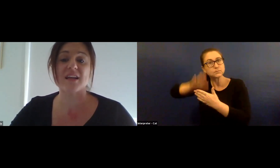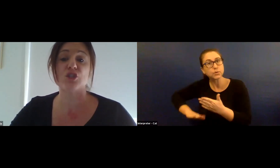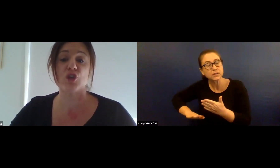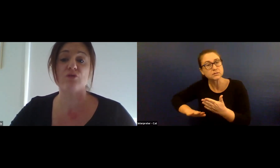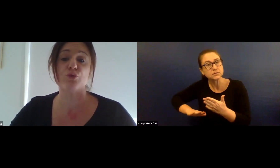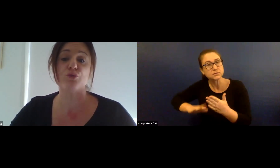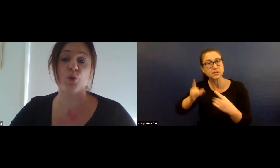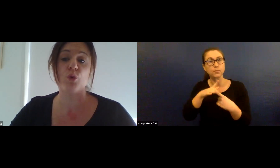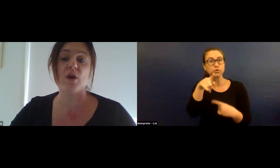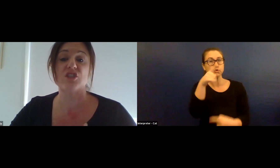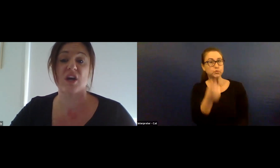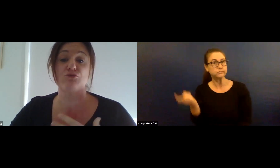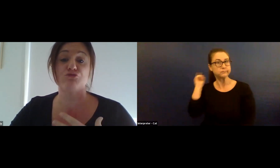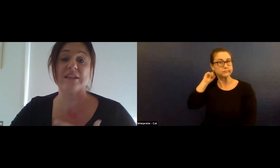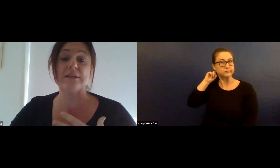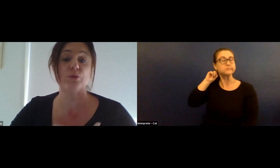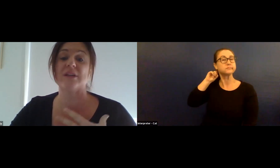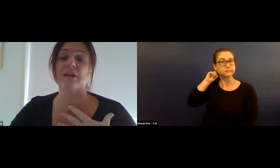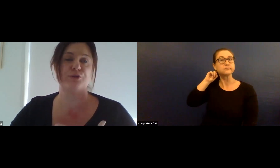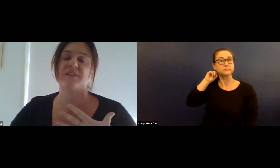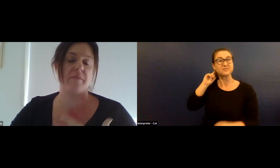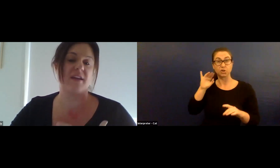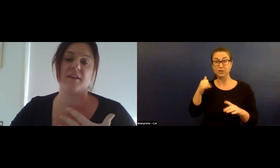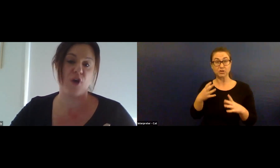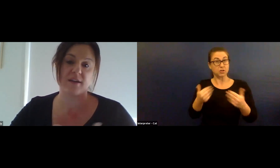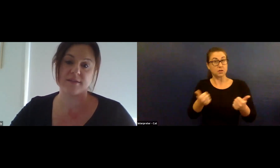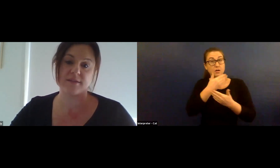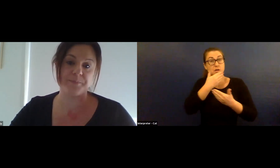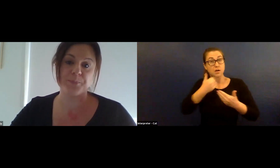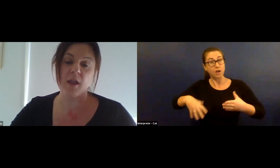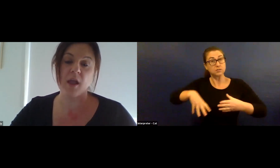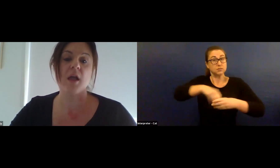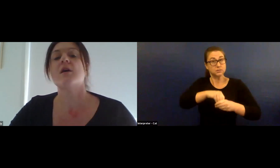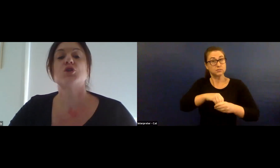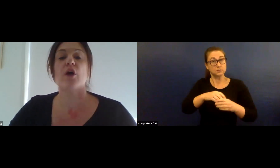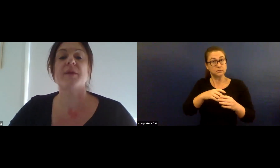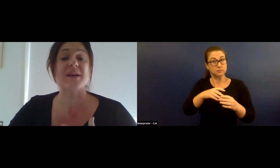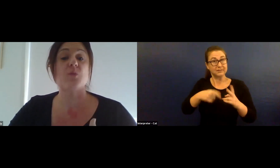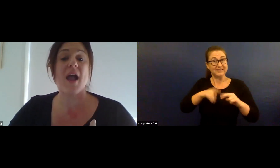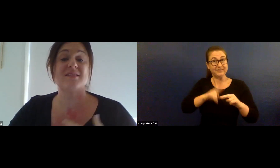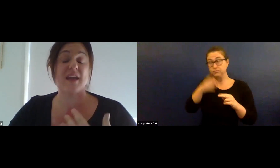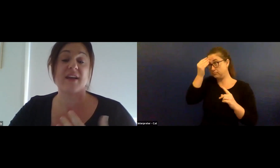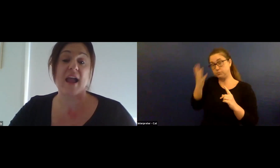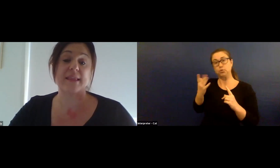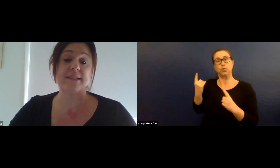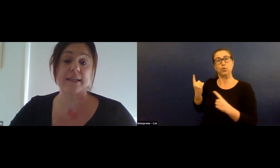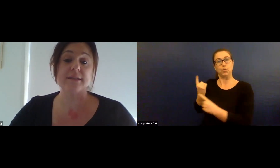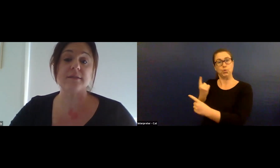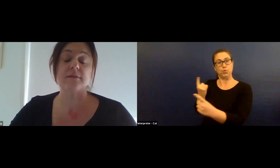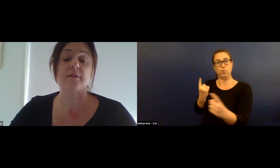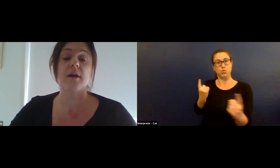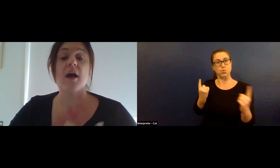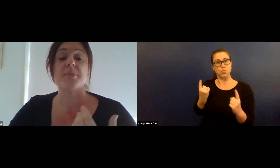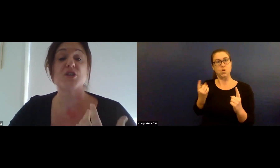this, and as a general rule, it's just really good inclusive meeting practice. So the best way to navigate this